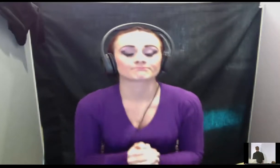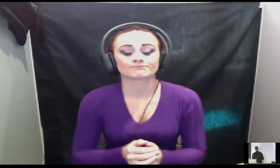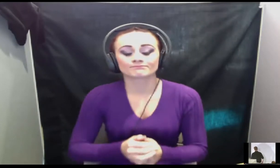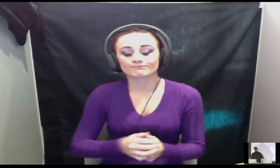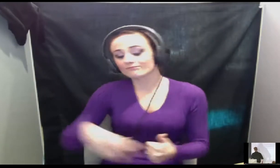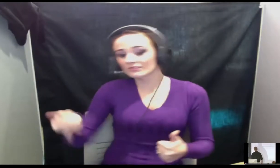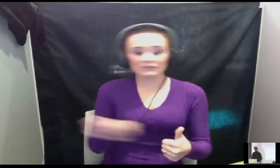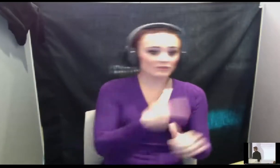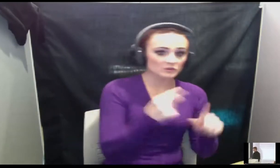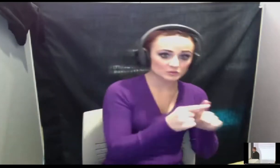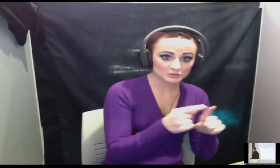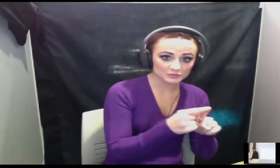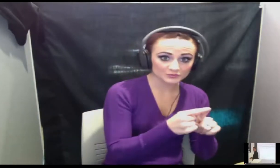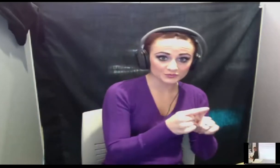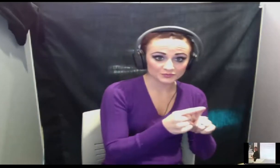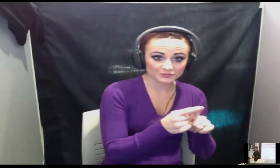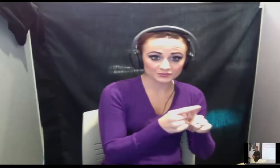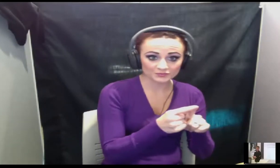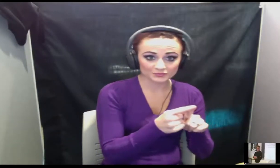First word,